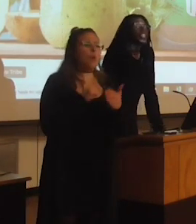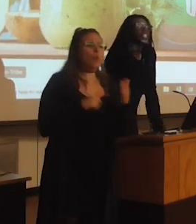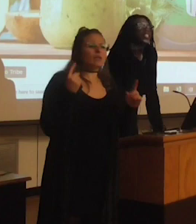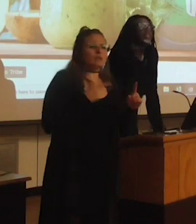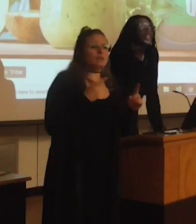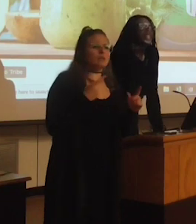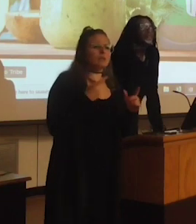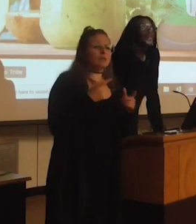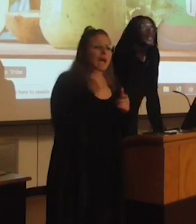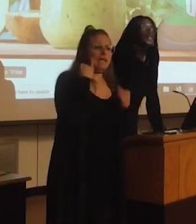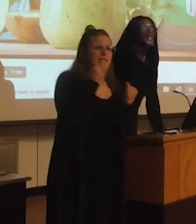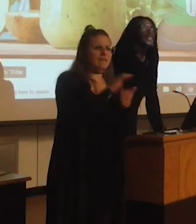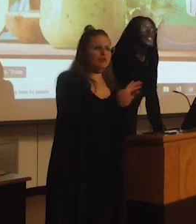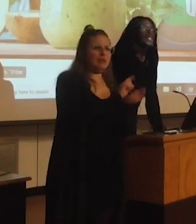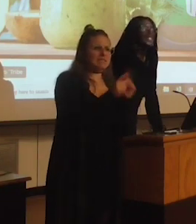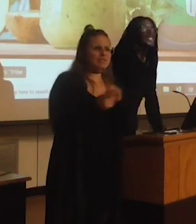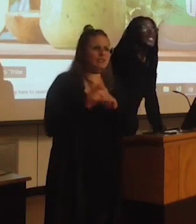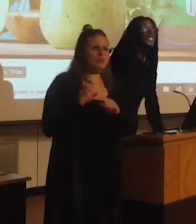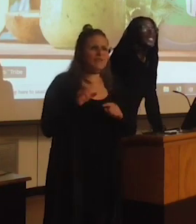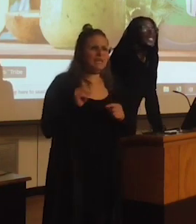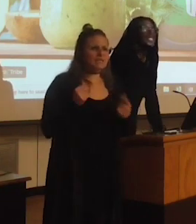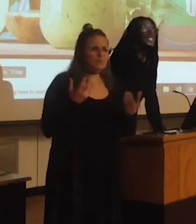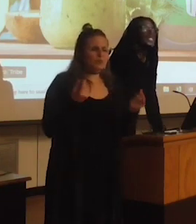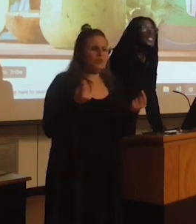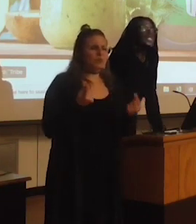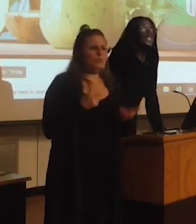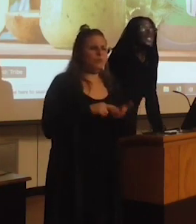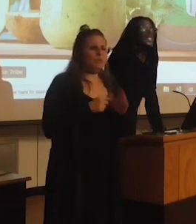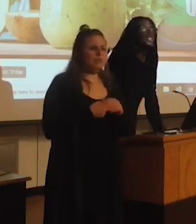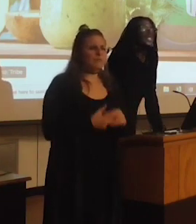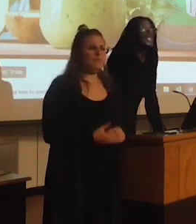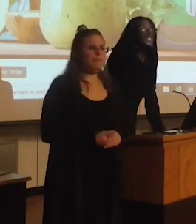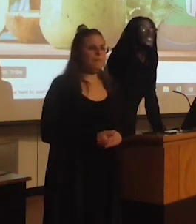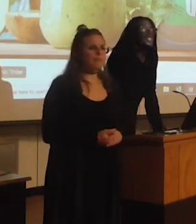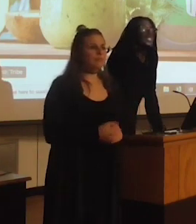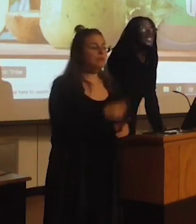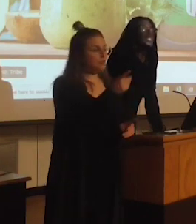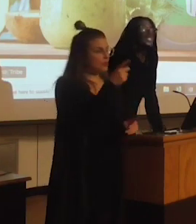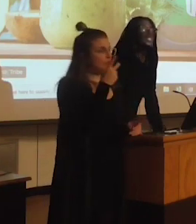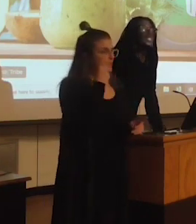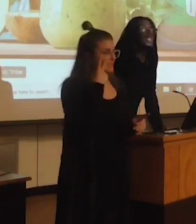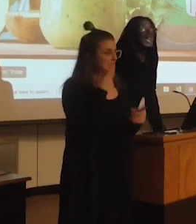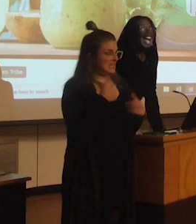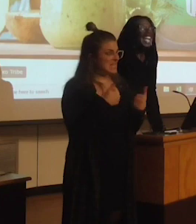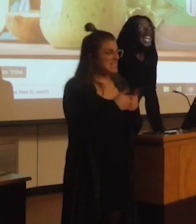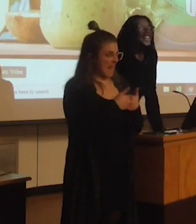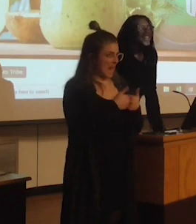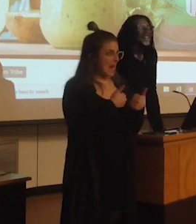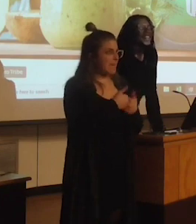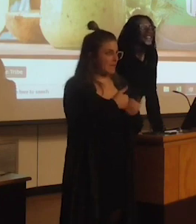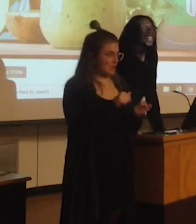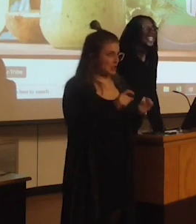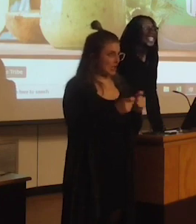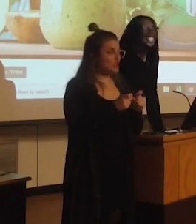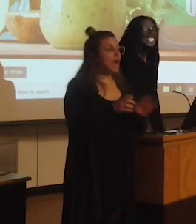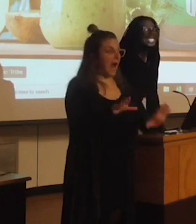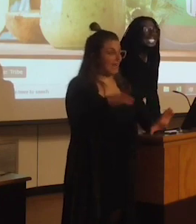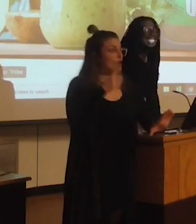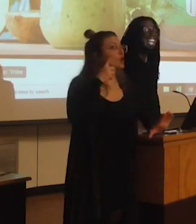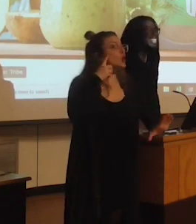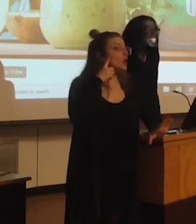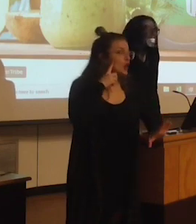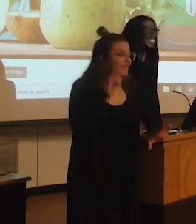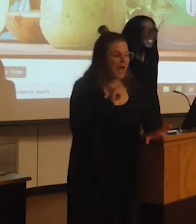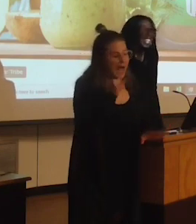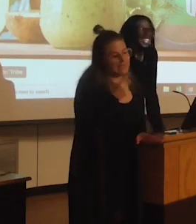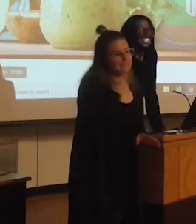idea of transitioning to veganism? Like there's, you've seen Game Changer? I have heard of this.